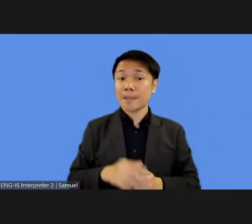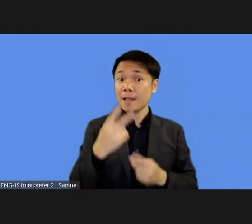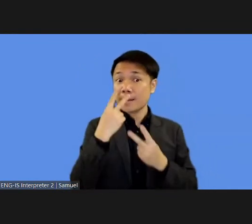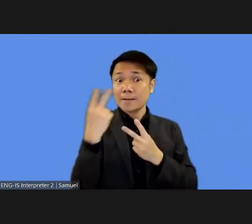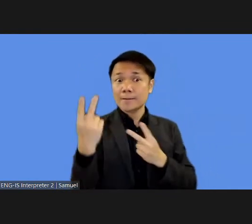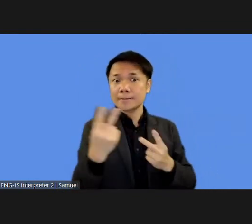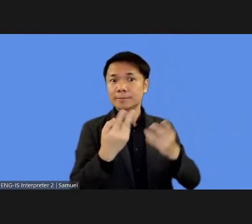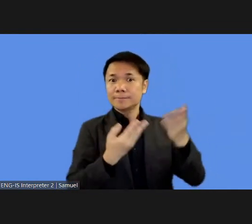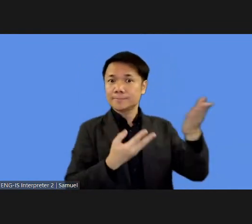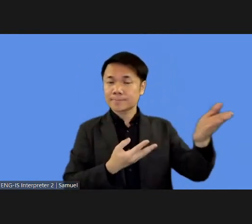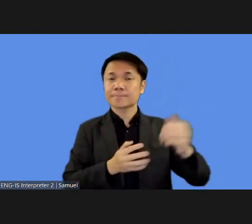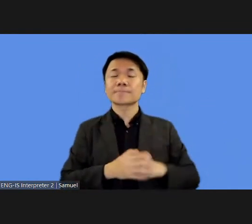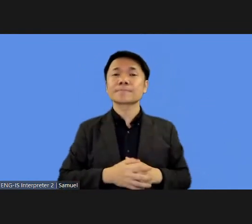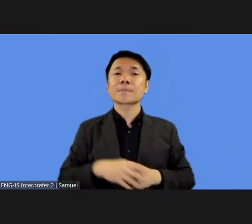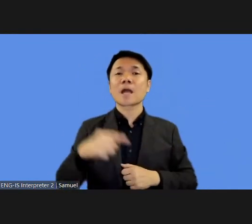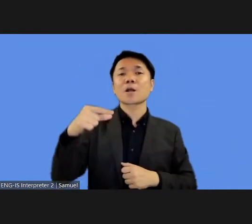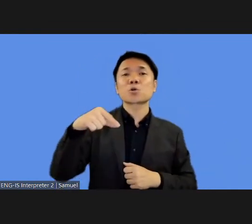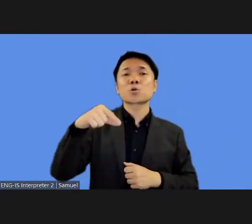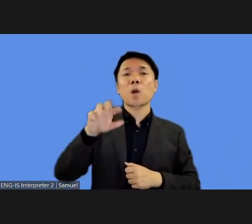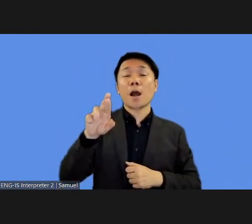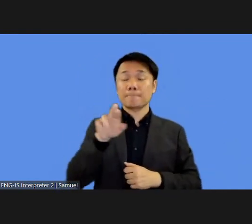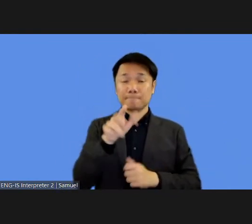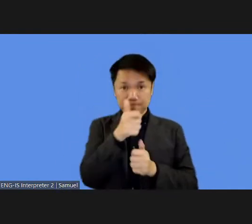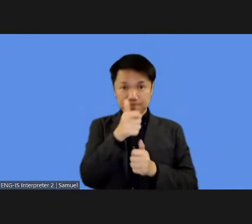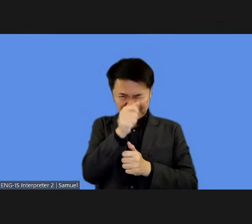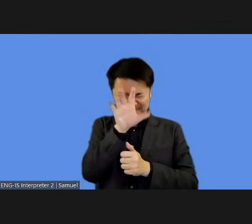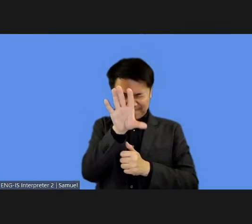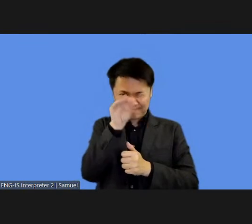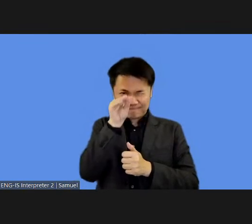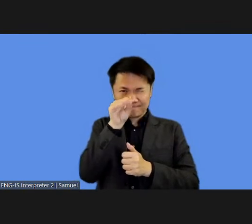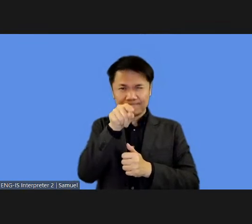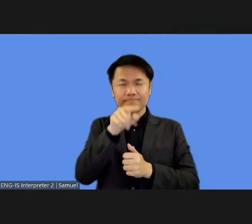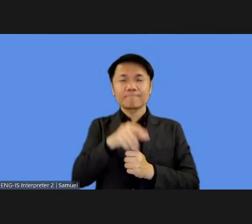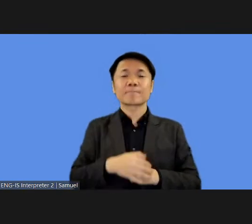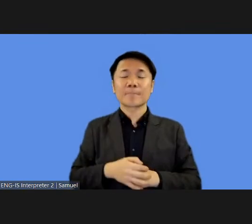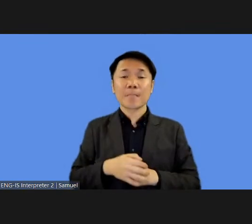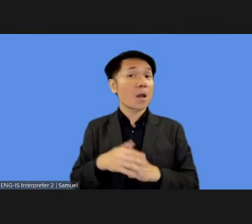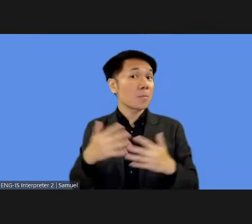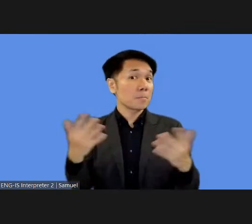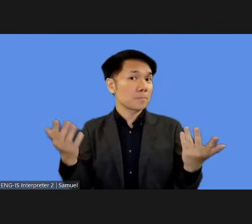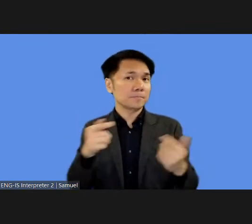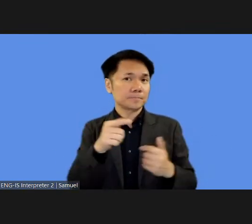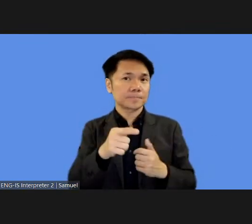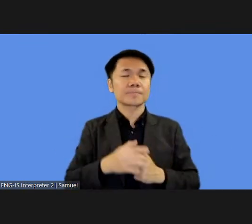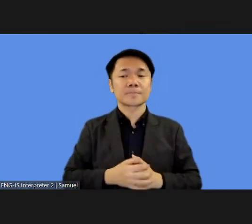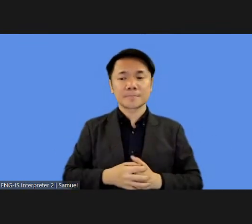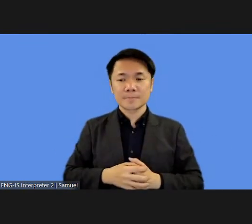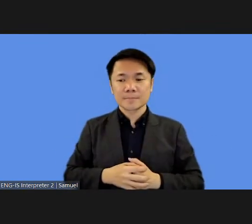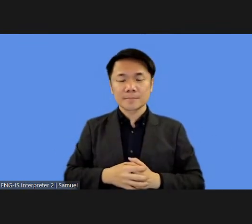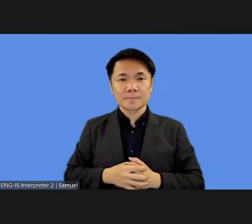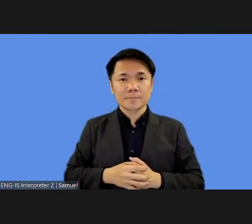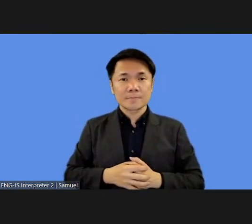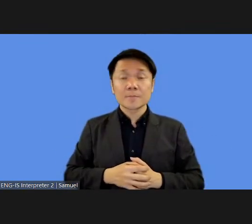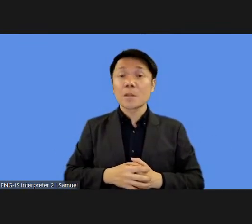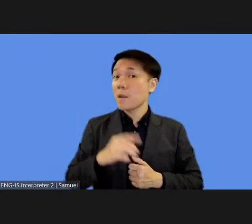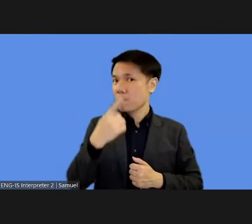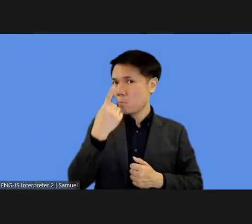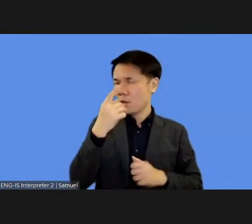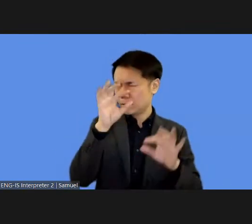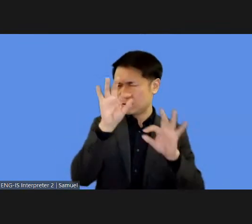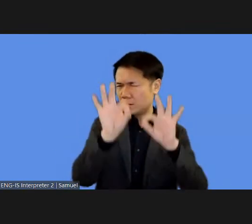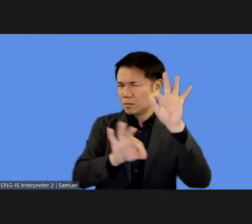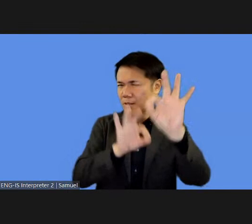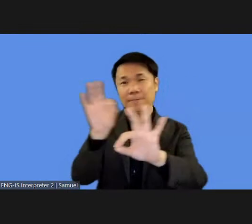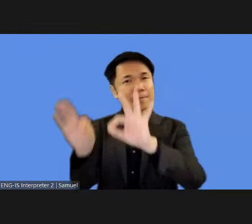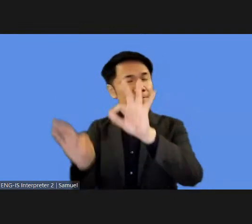is a QR code. We have started also the survey for feedback